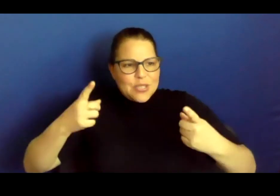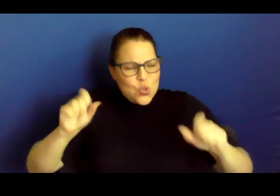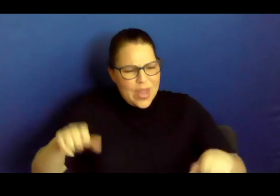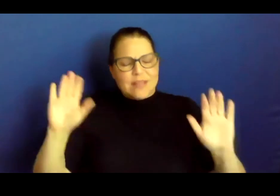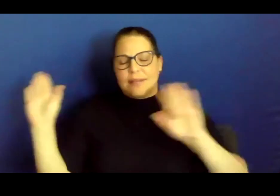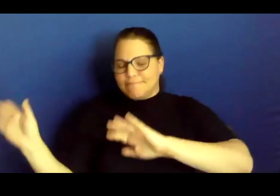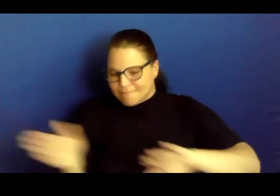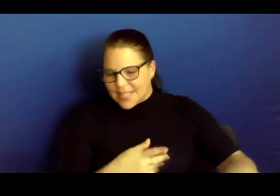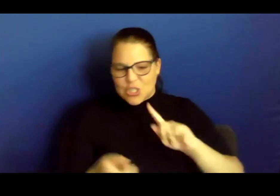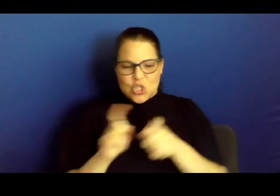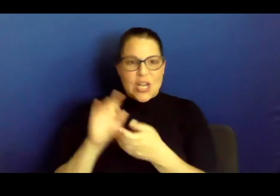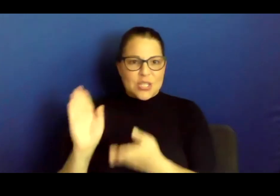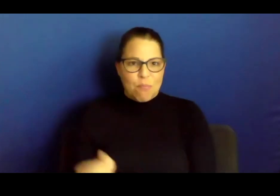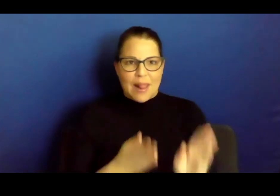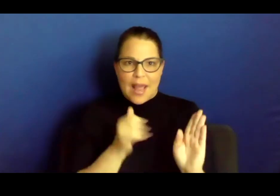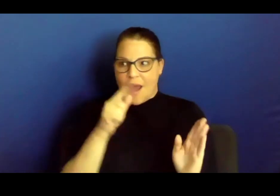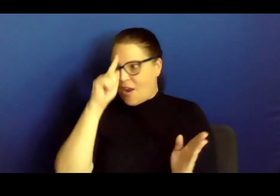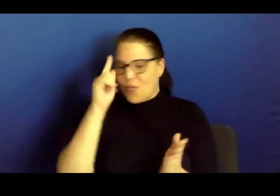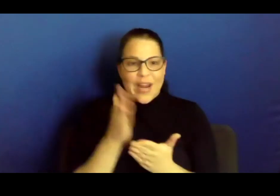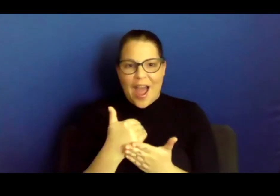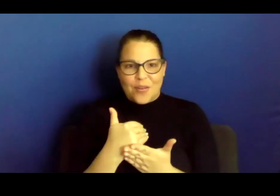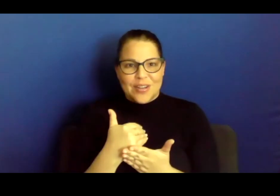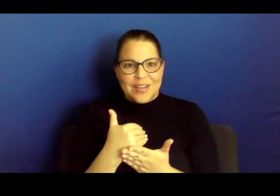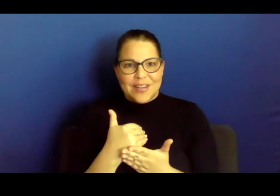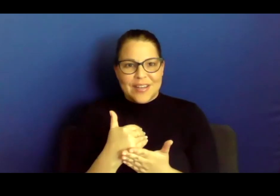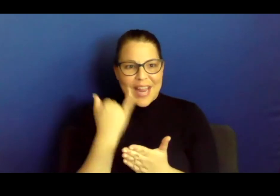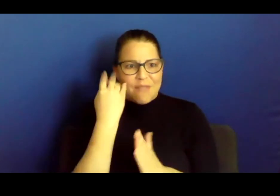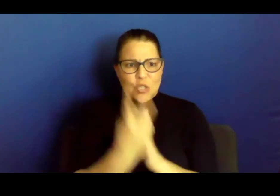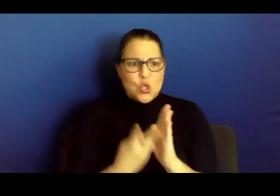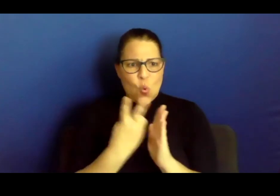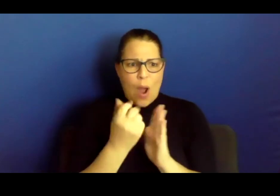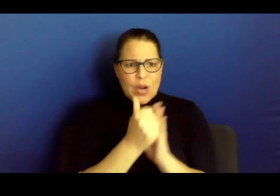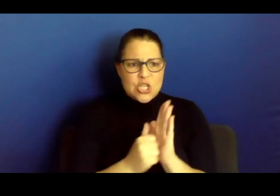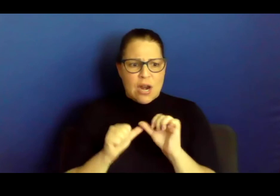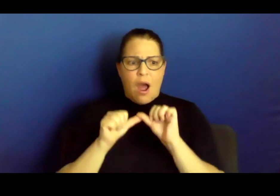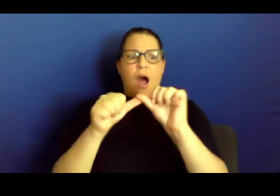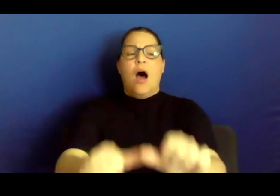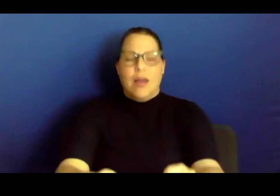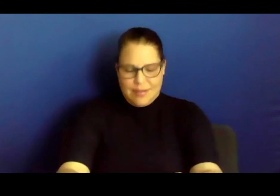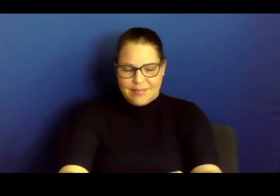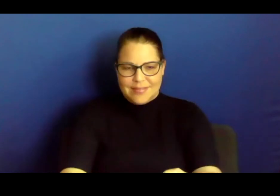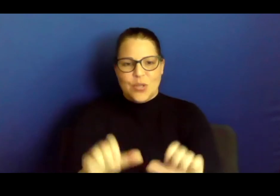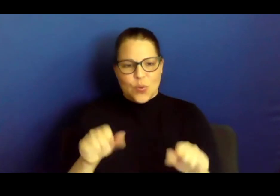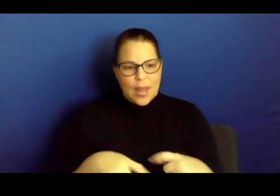of it, instead of us freaking out if you have a 2-hour agenda on what to do.